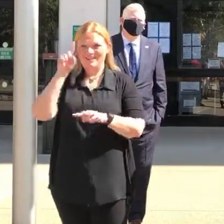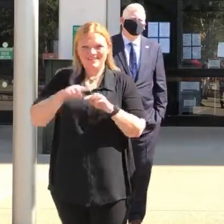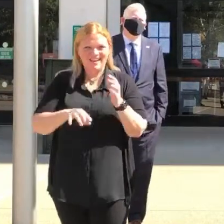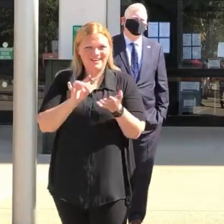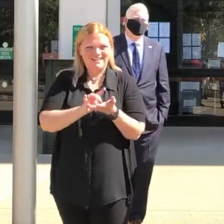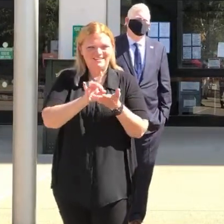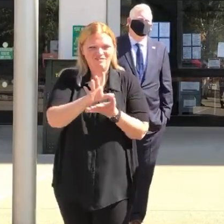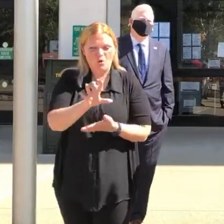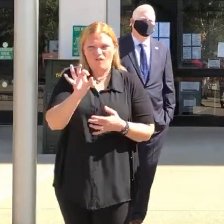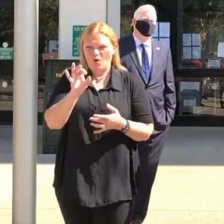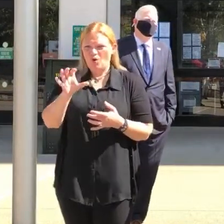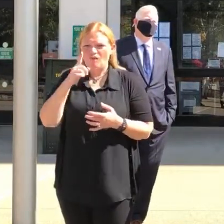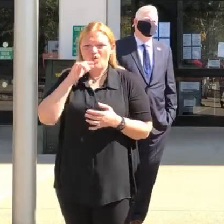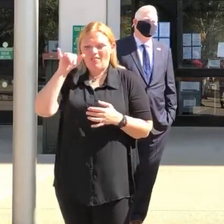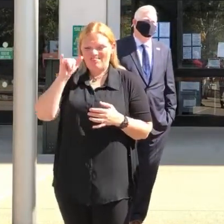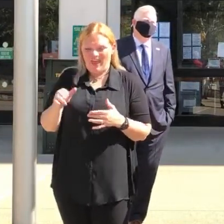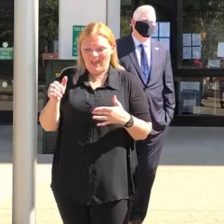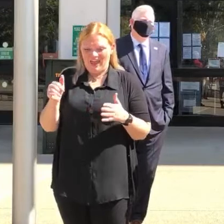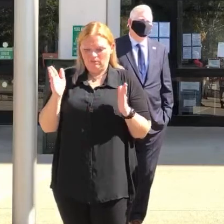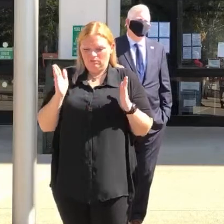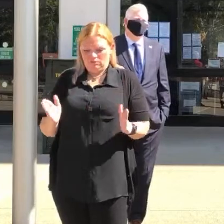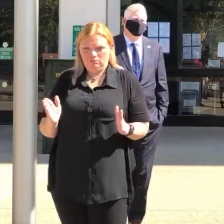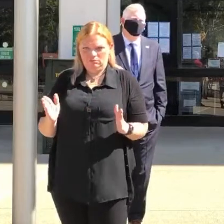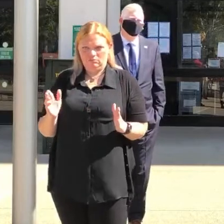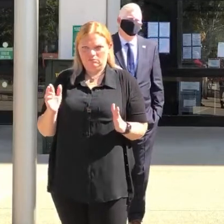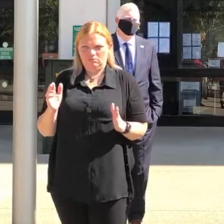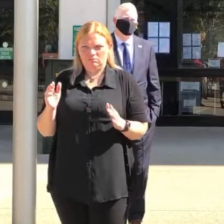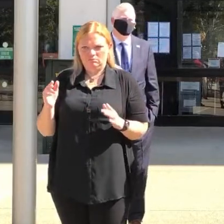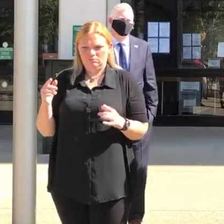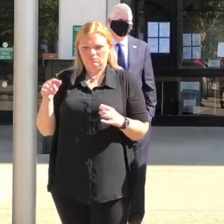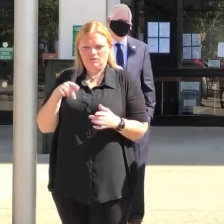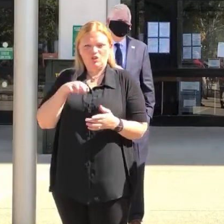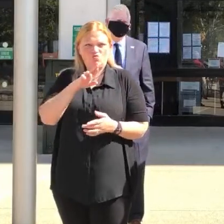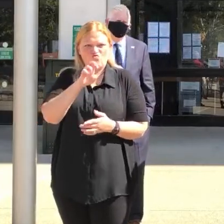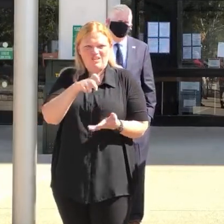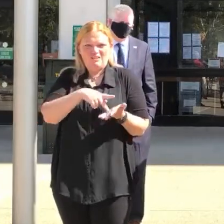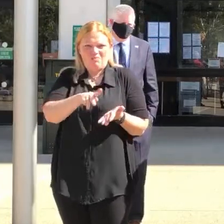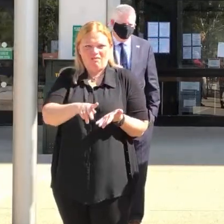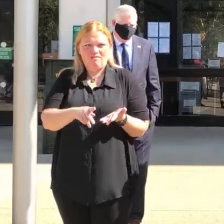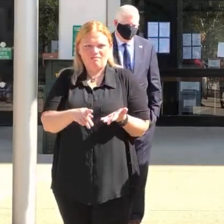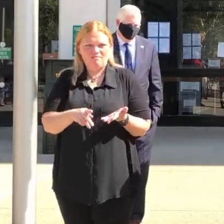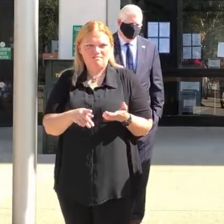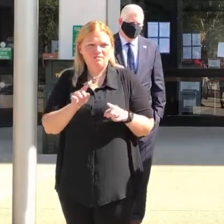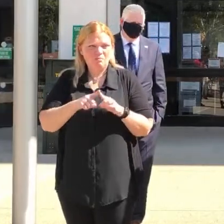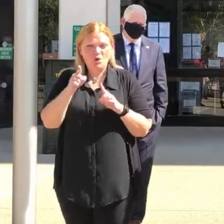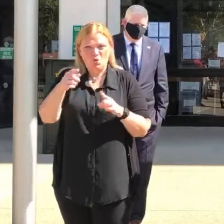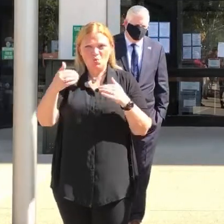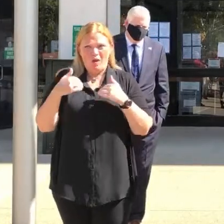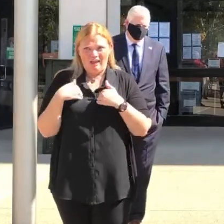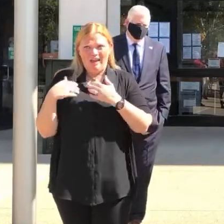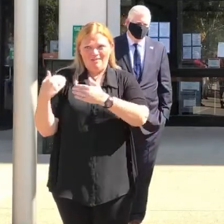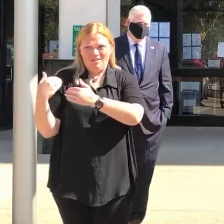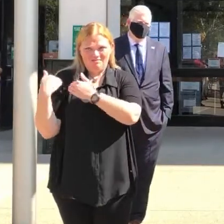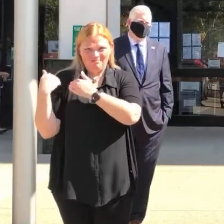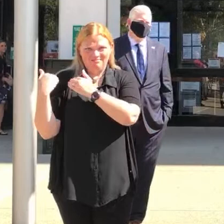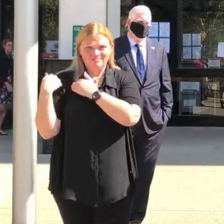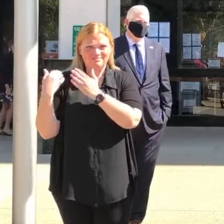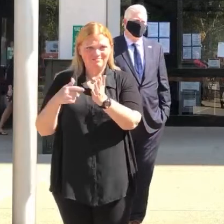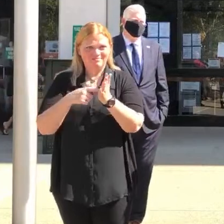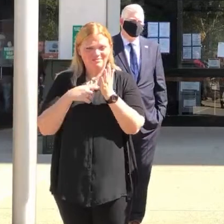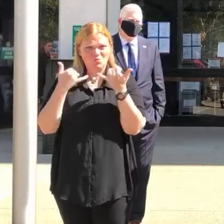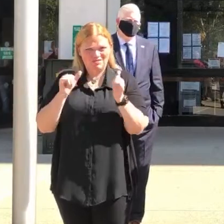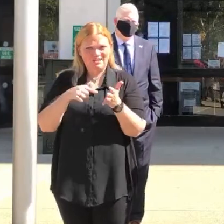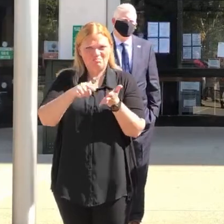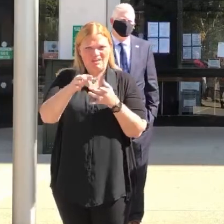evict you or foreclose you for that period that was repaid as a result of this assistance. But you do have an obligation to still pay your rent.